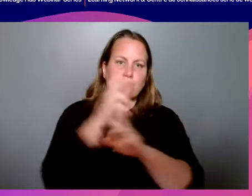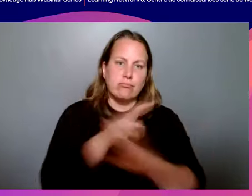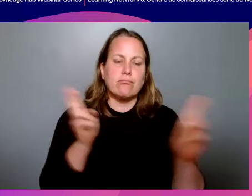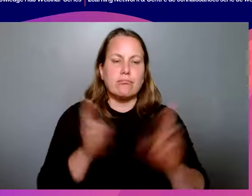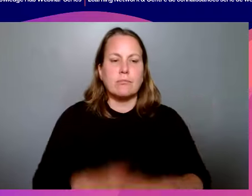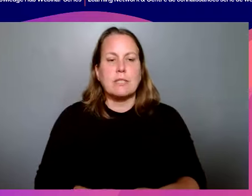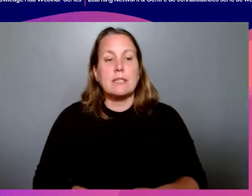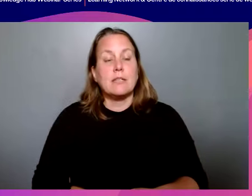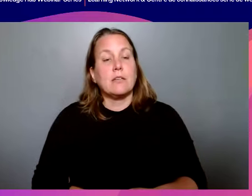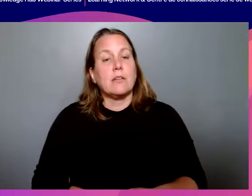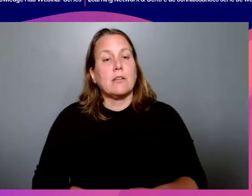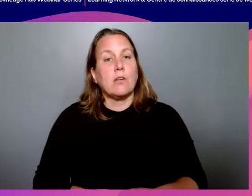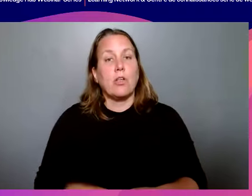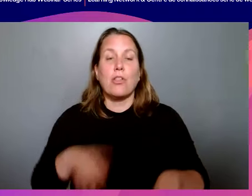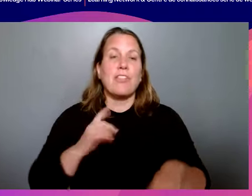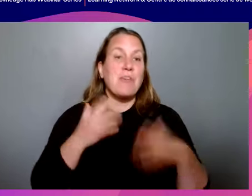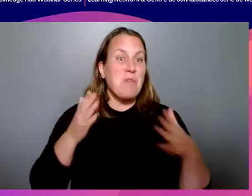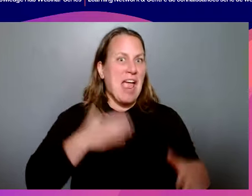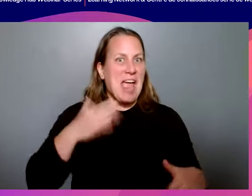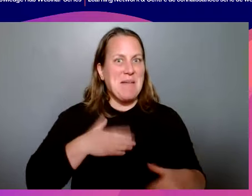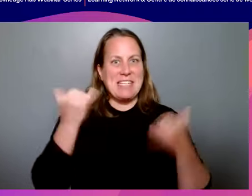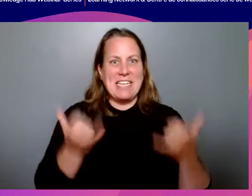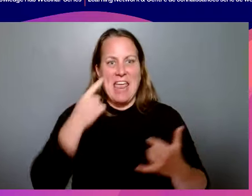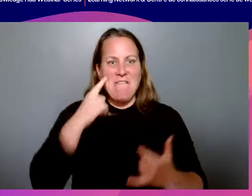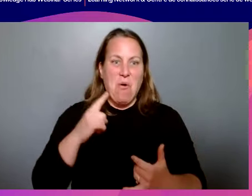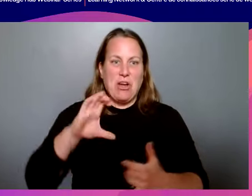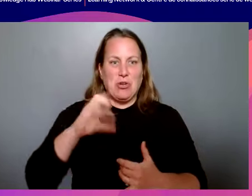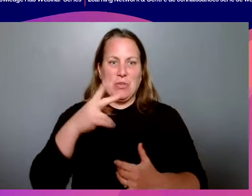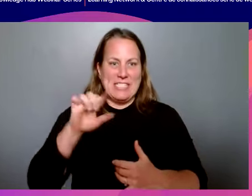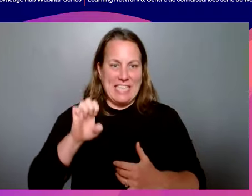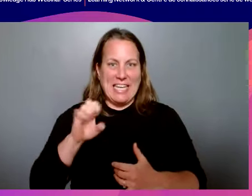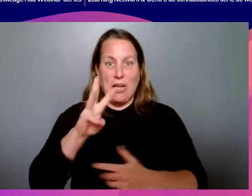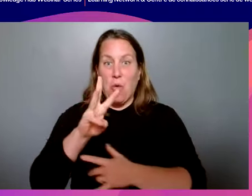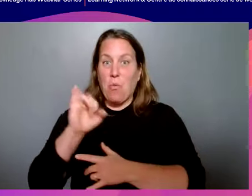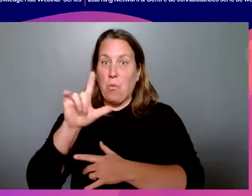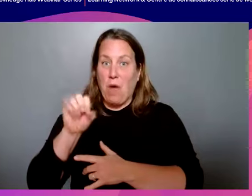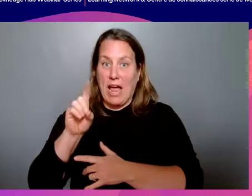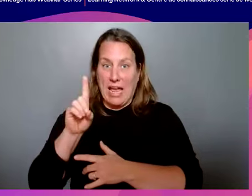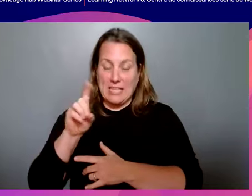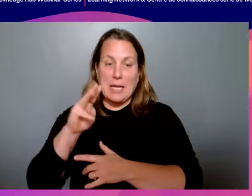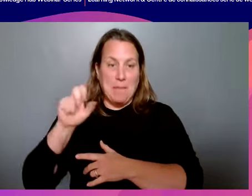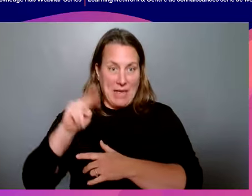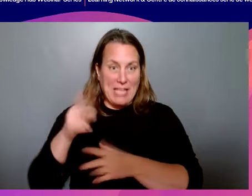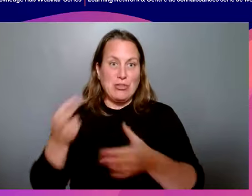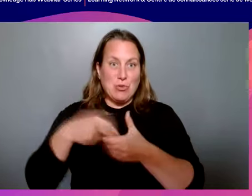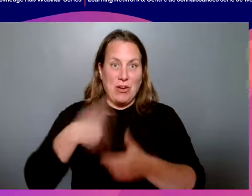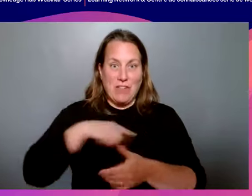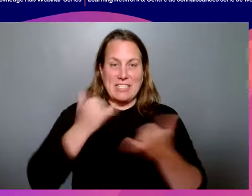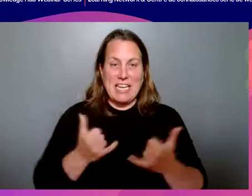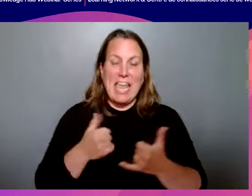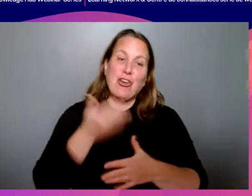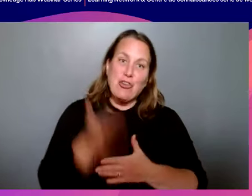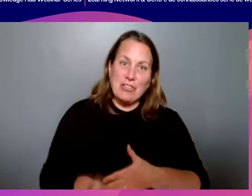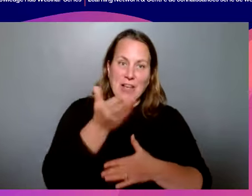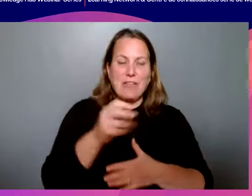We are pleased to be joined today by Christine Wildman. Christine Wildman is a queer critical feminist,